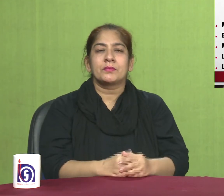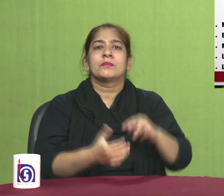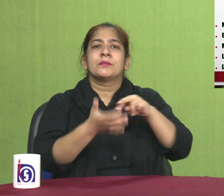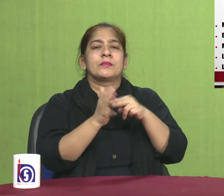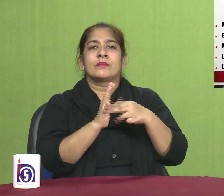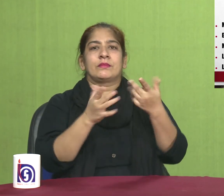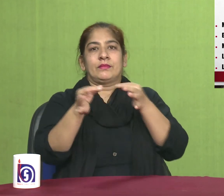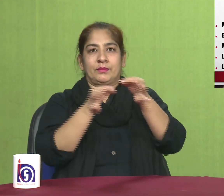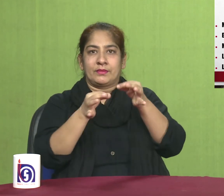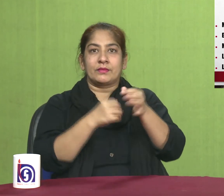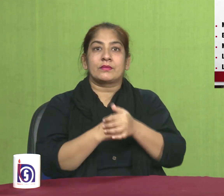financial institutions.